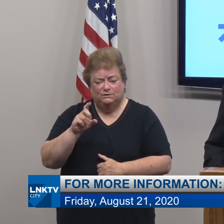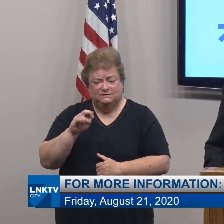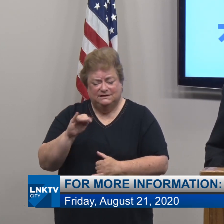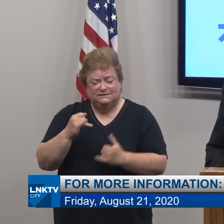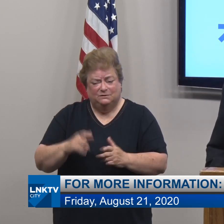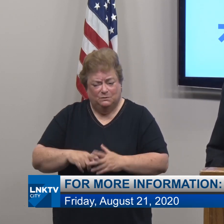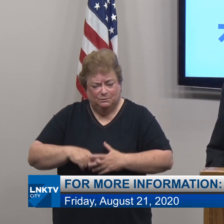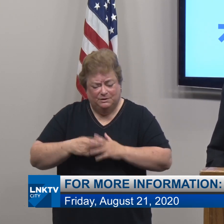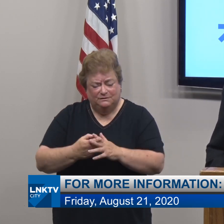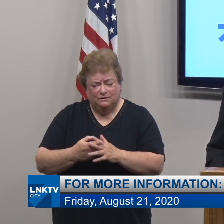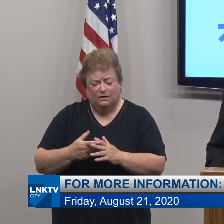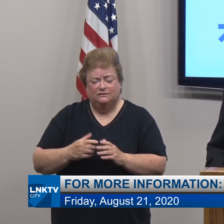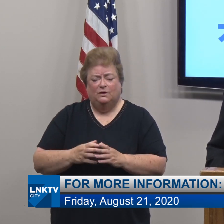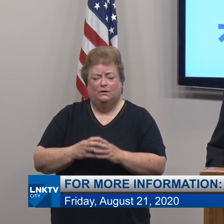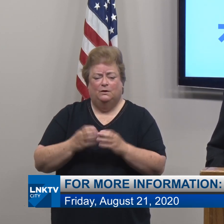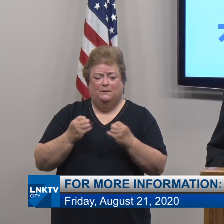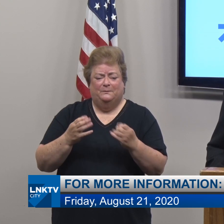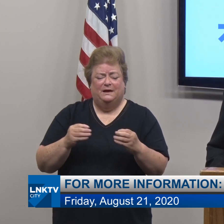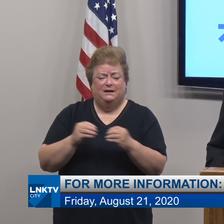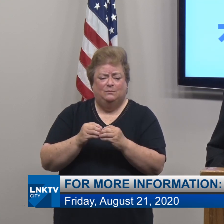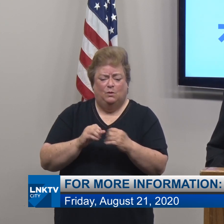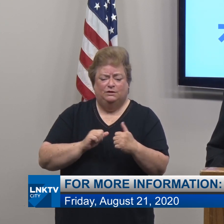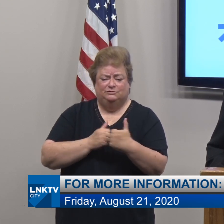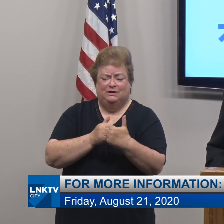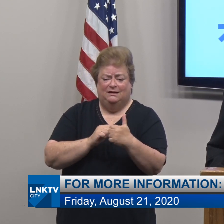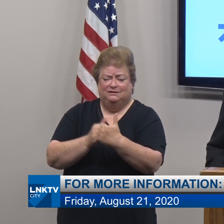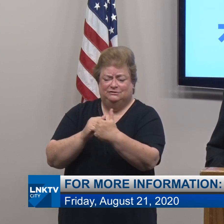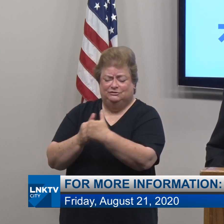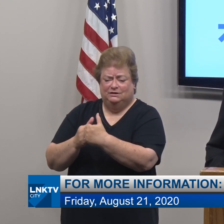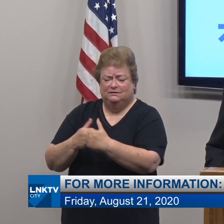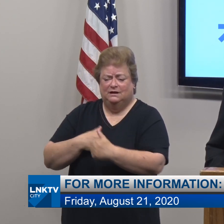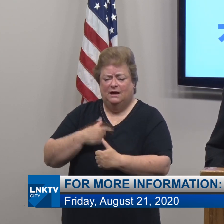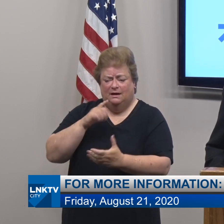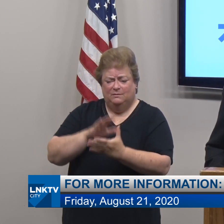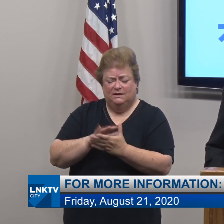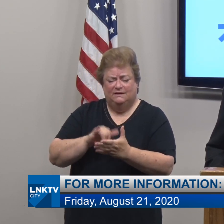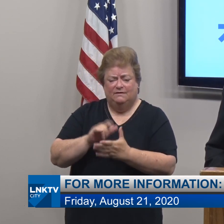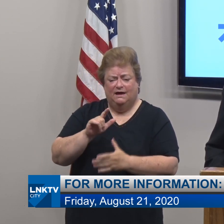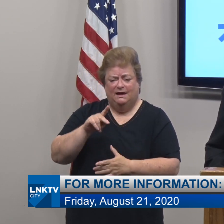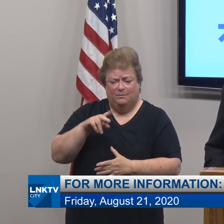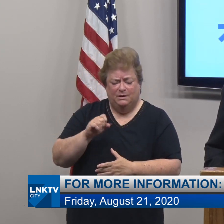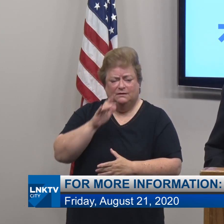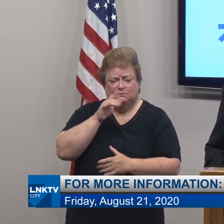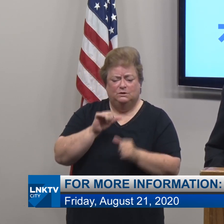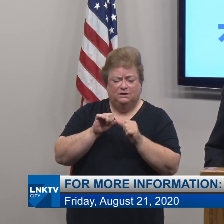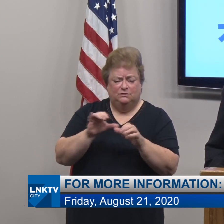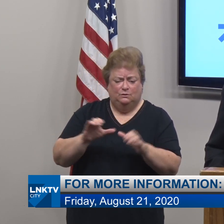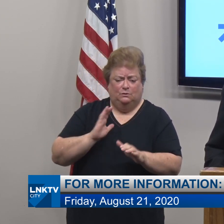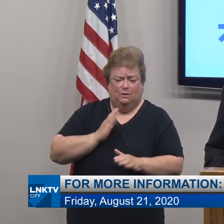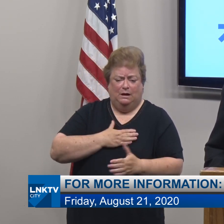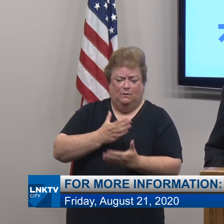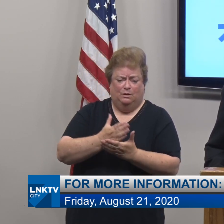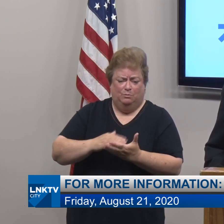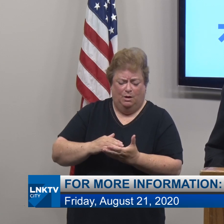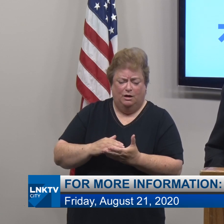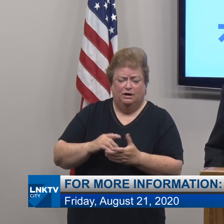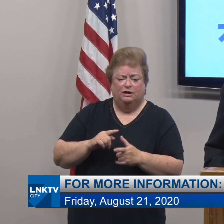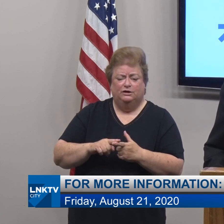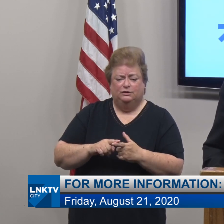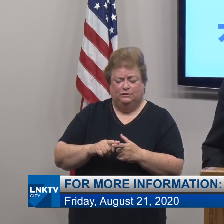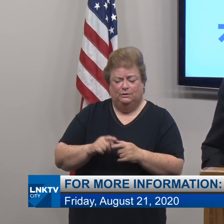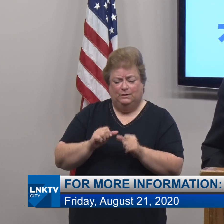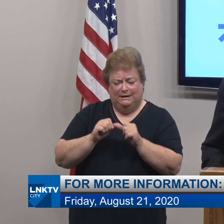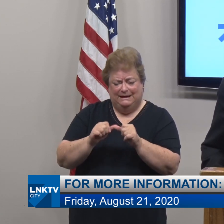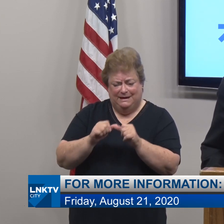still have a whole bunch of challenges in front of us, but I do believe that LPS is going to continue to do our part to continue to move that risk dial